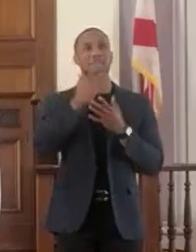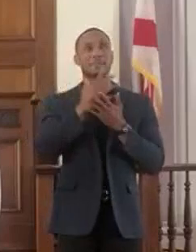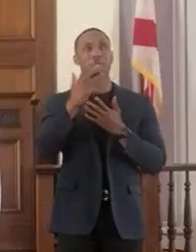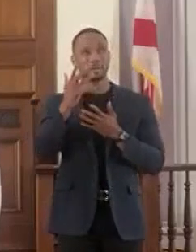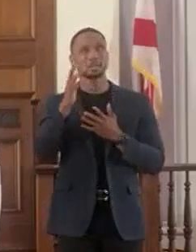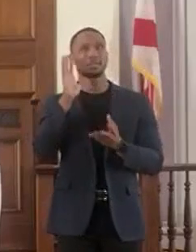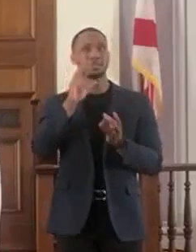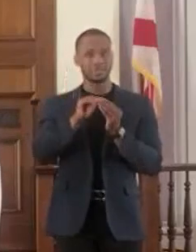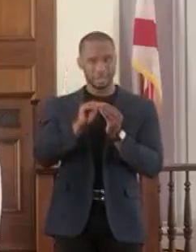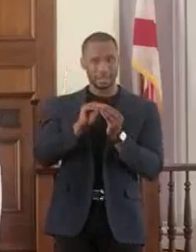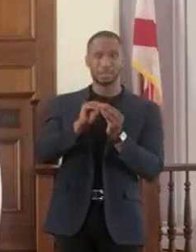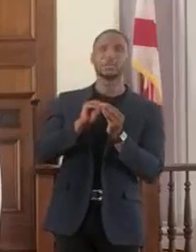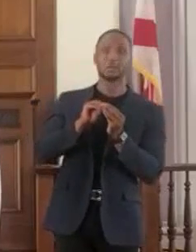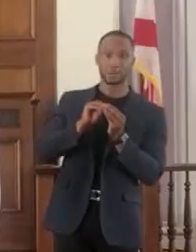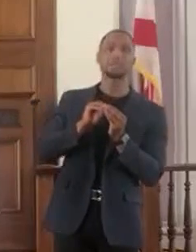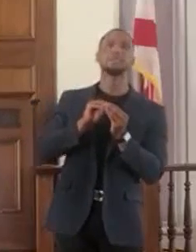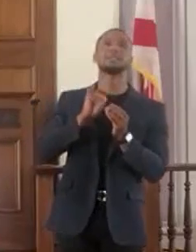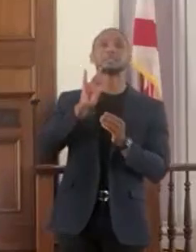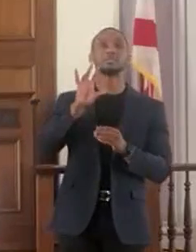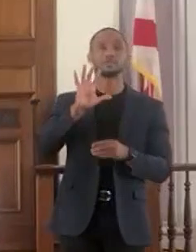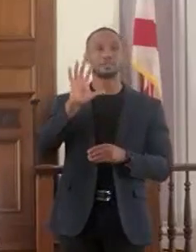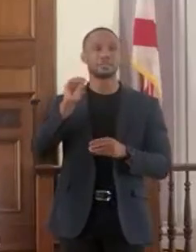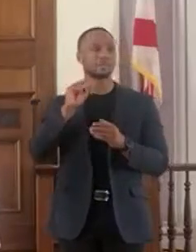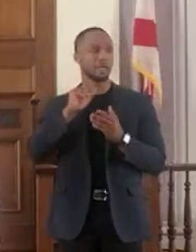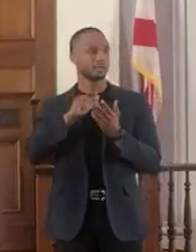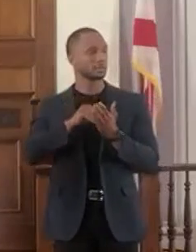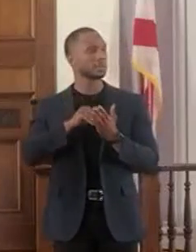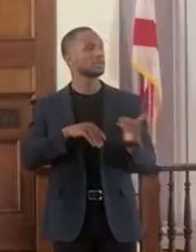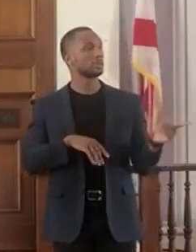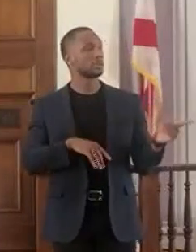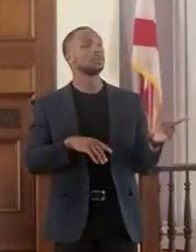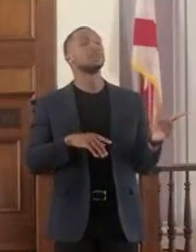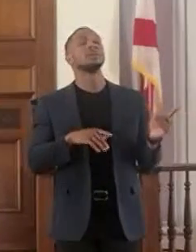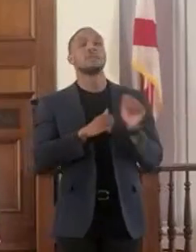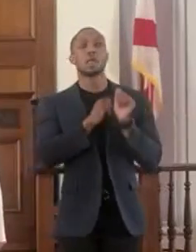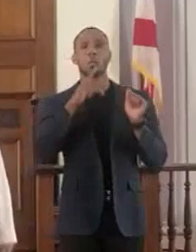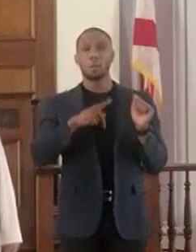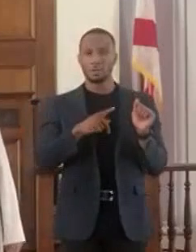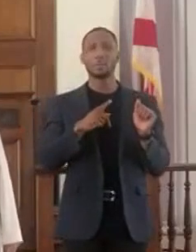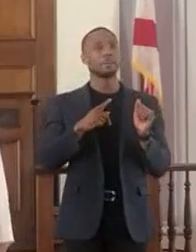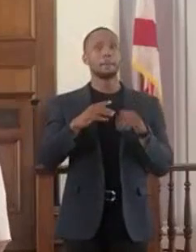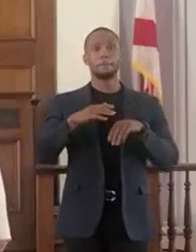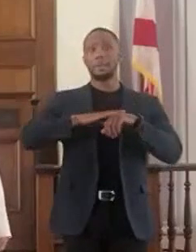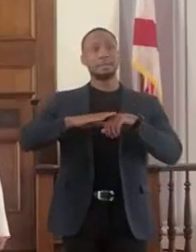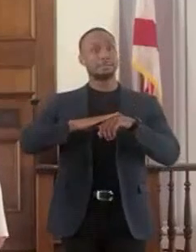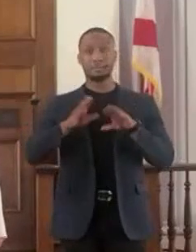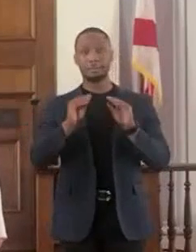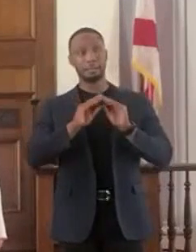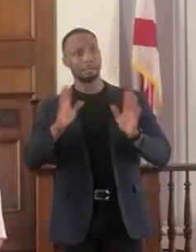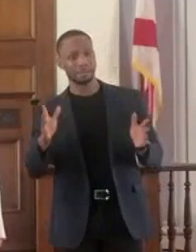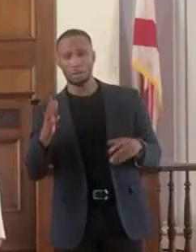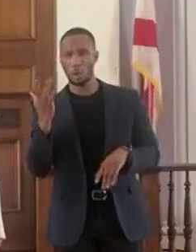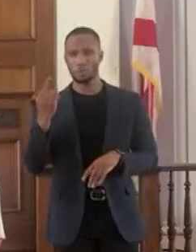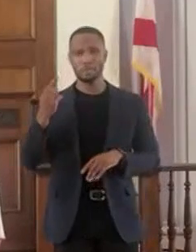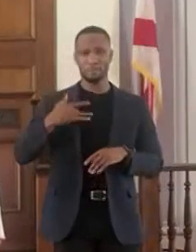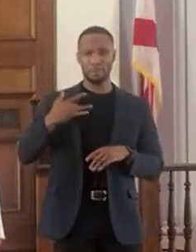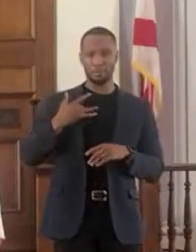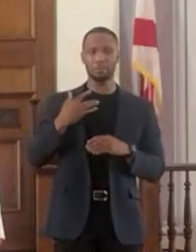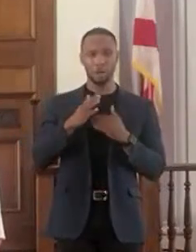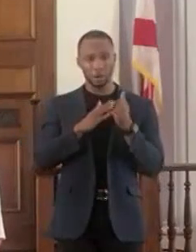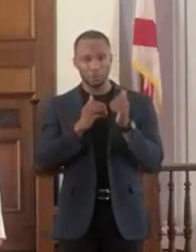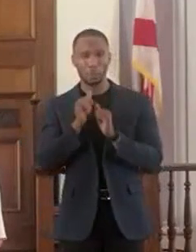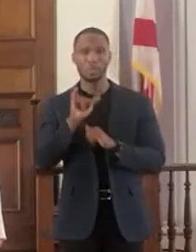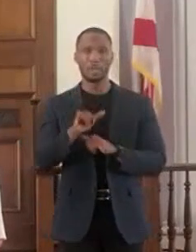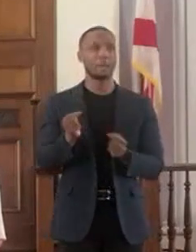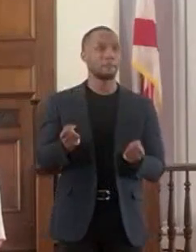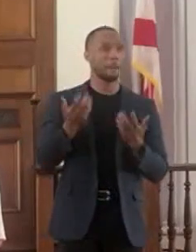about 750,000. So. I could just follow up real quick. Could you just explain in layman's terms, like just why you feel comfortable with that level,